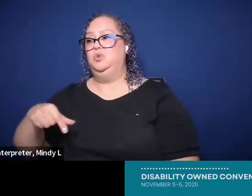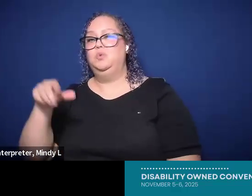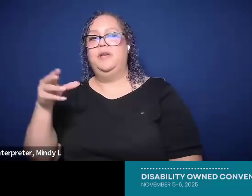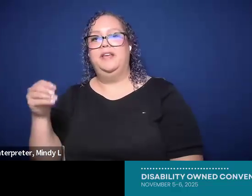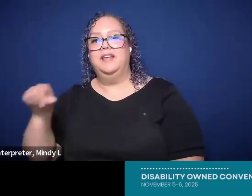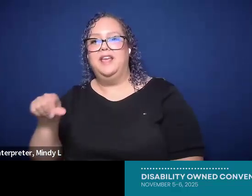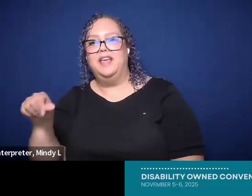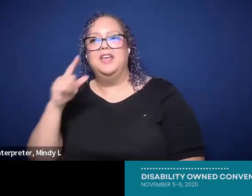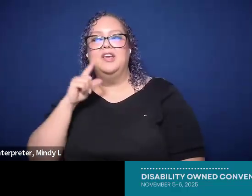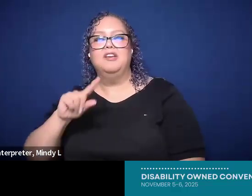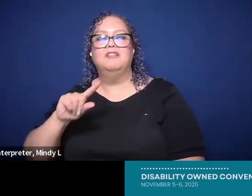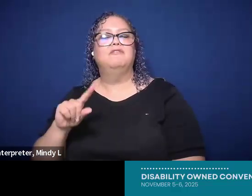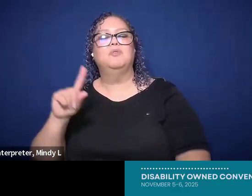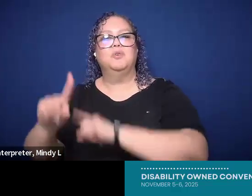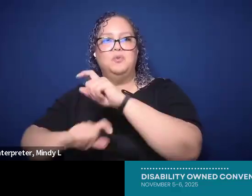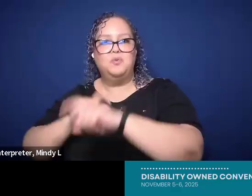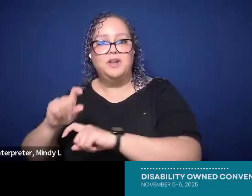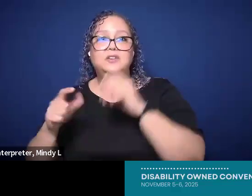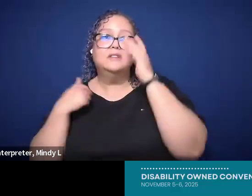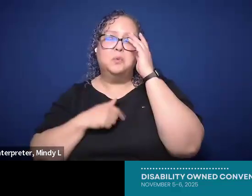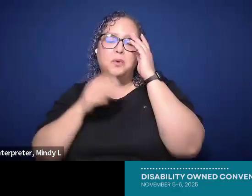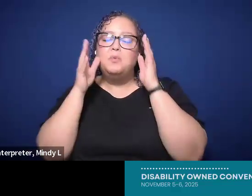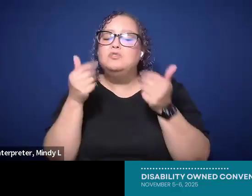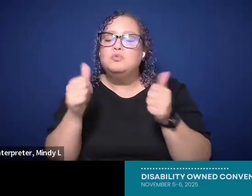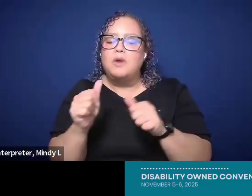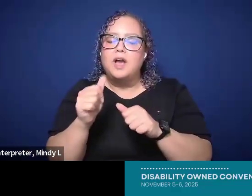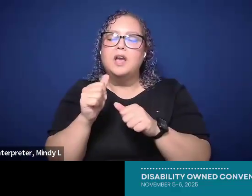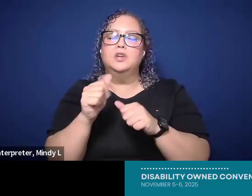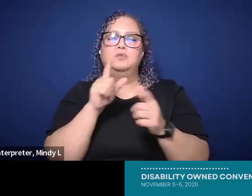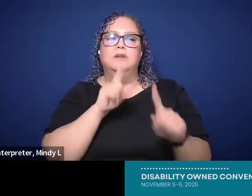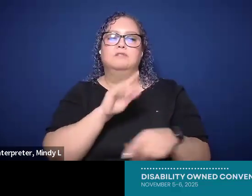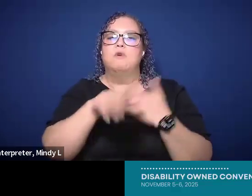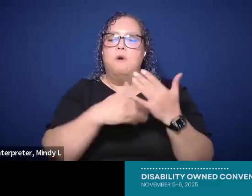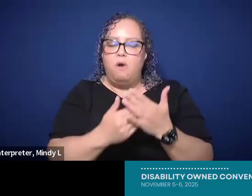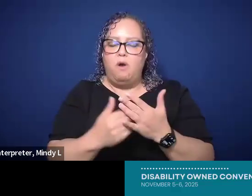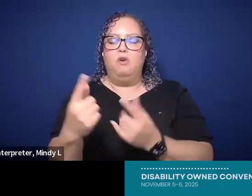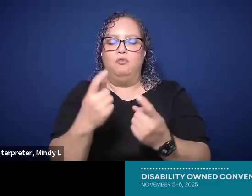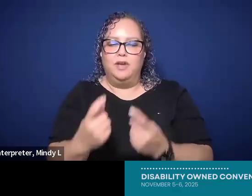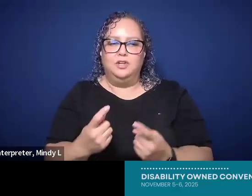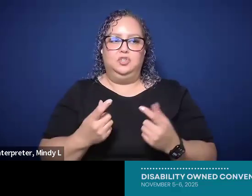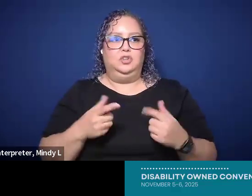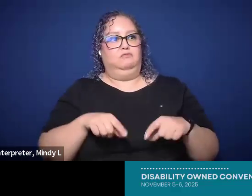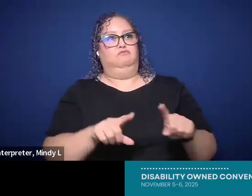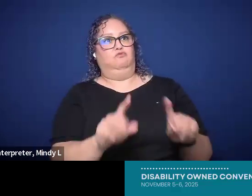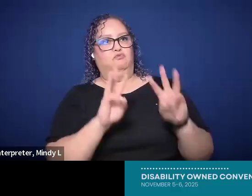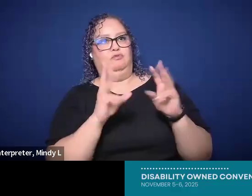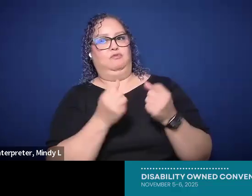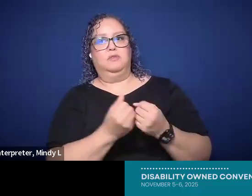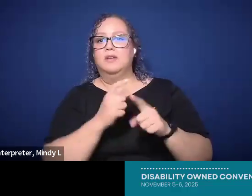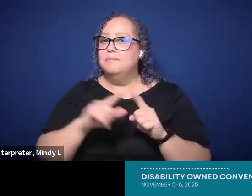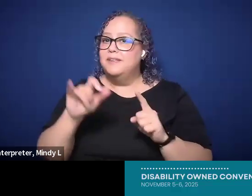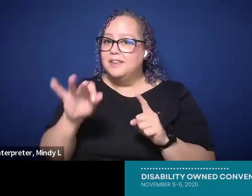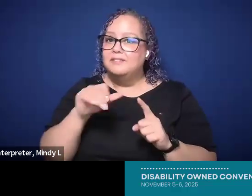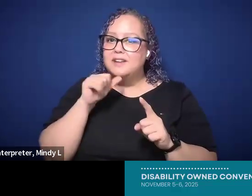do afterwards if we can't get to them all. If you have any technical issues and can't resolve them, you can email us